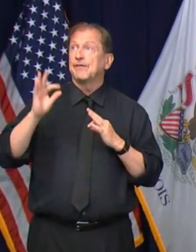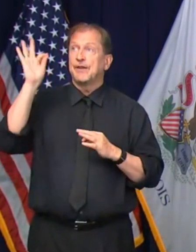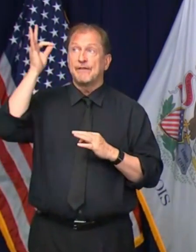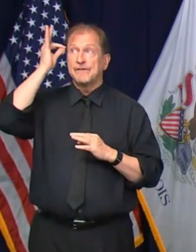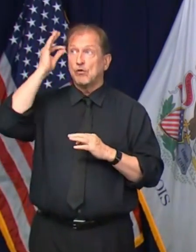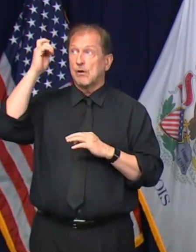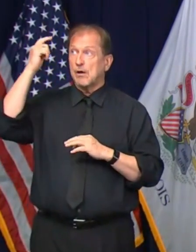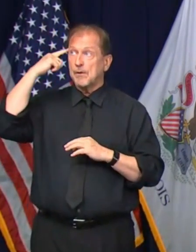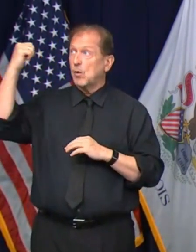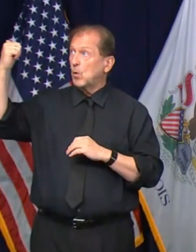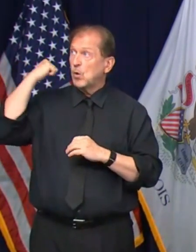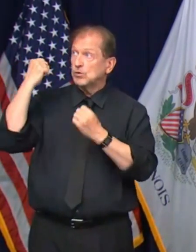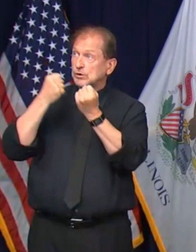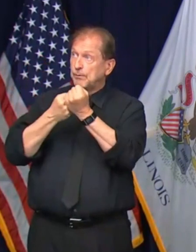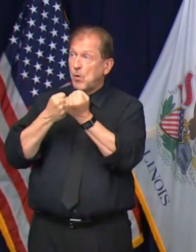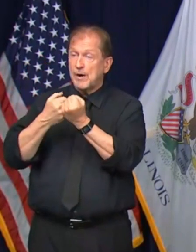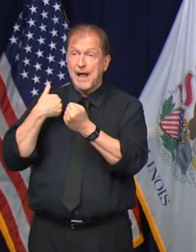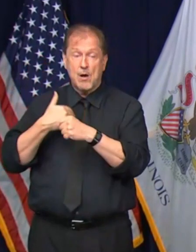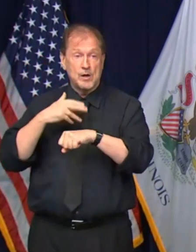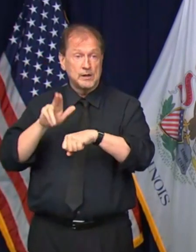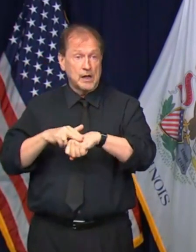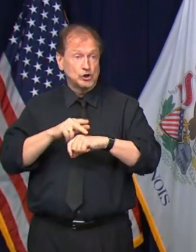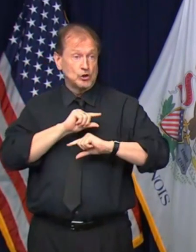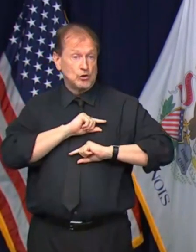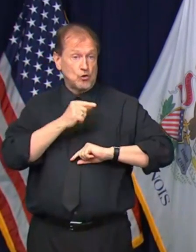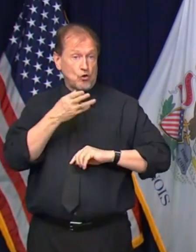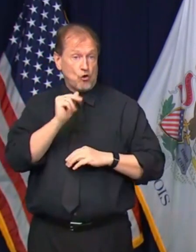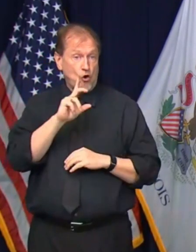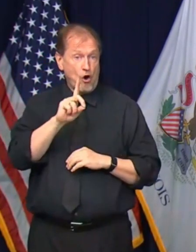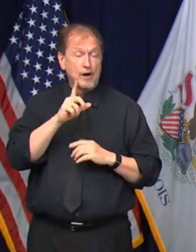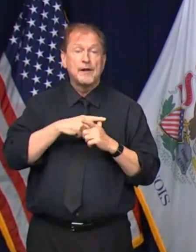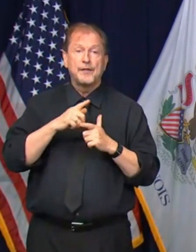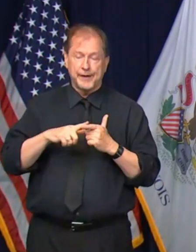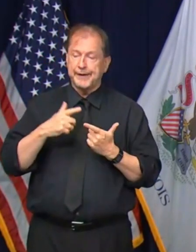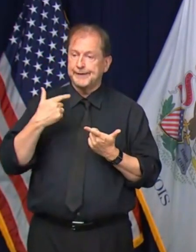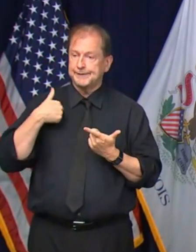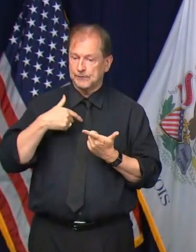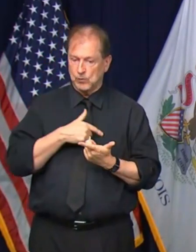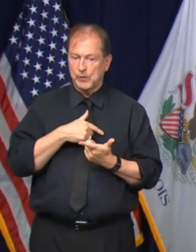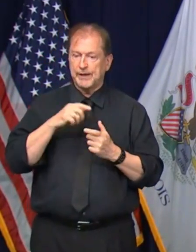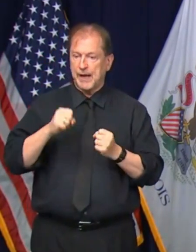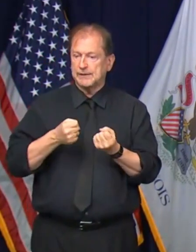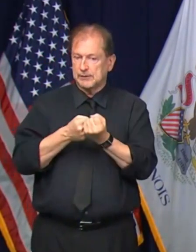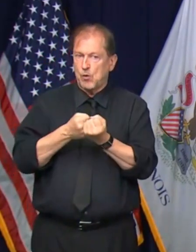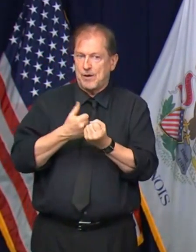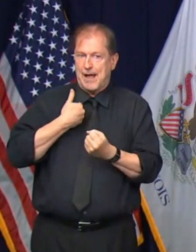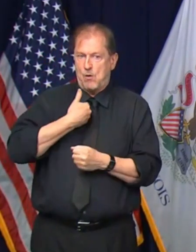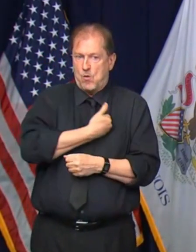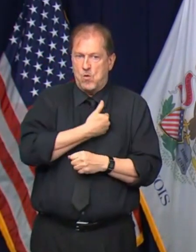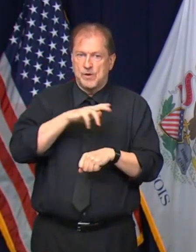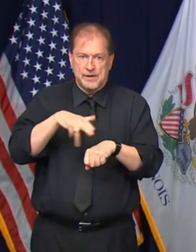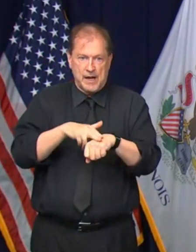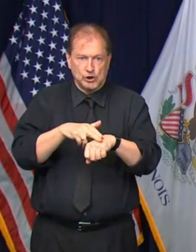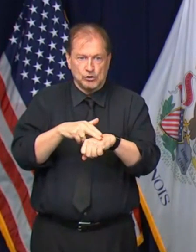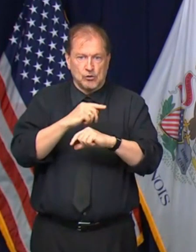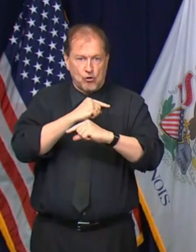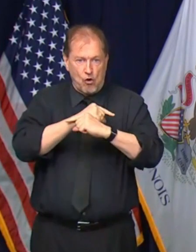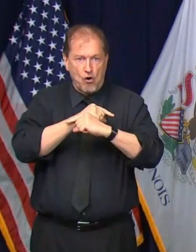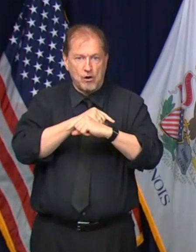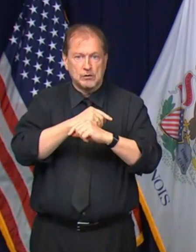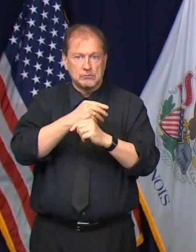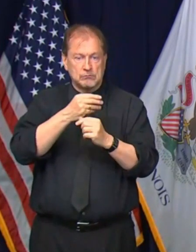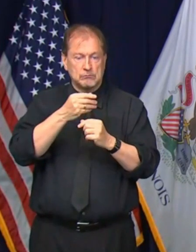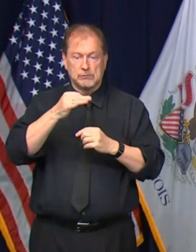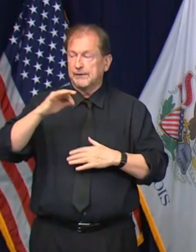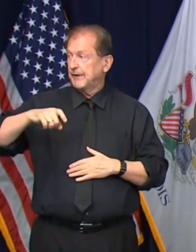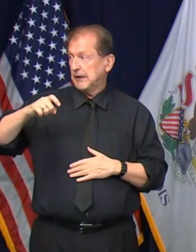by supporting our National Guard troops, we obviously have the ability to fund those or choose to fund those if